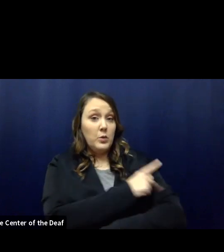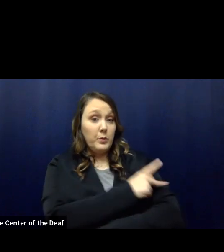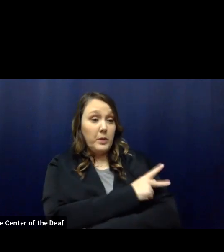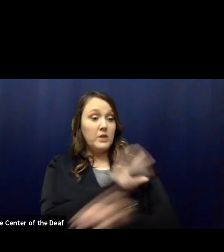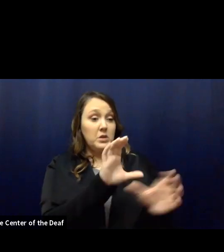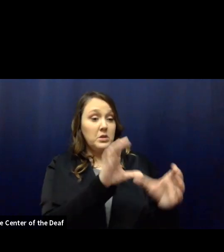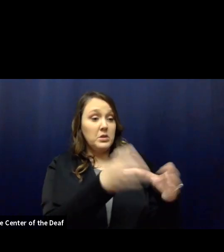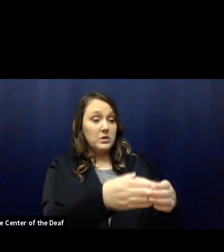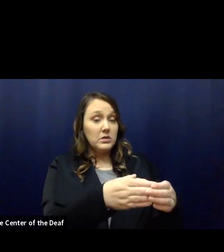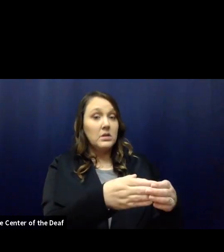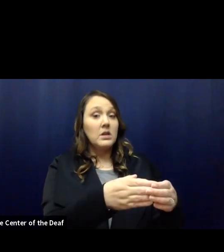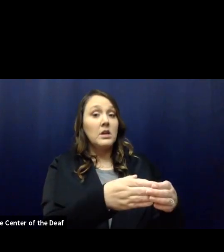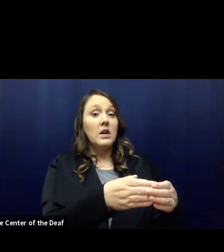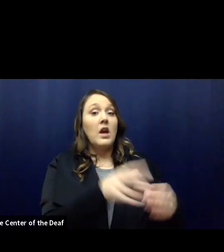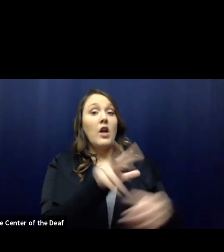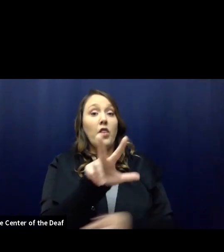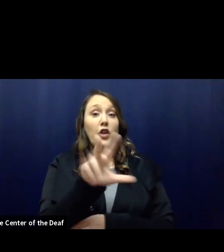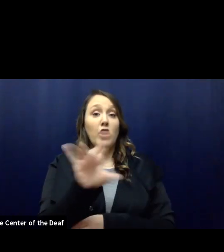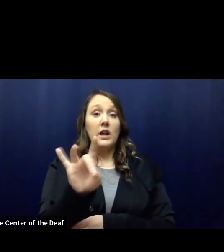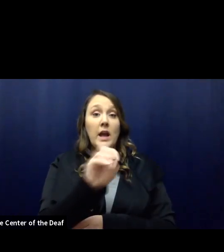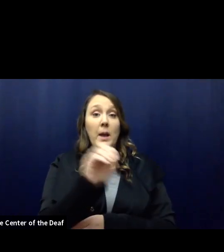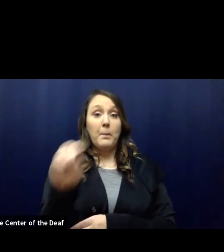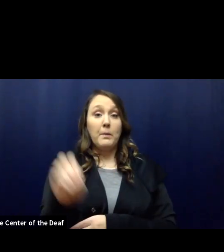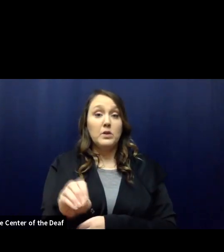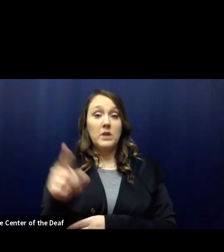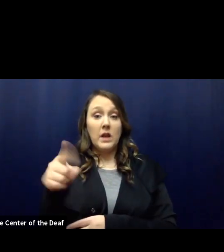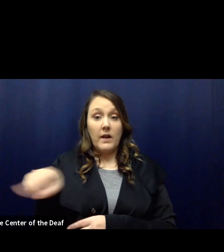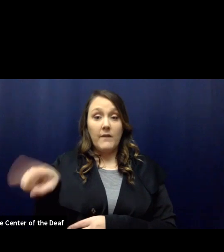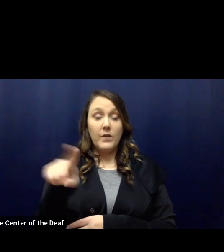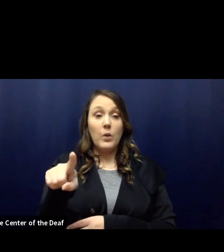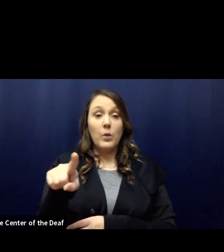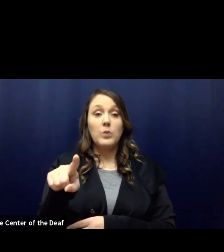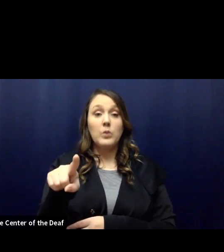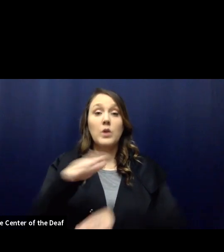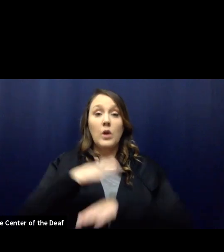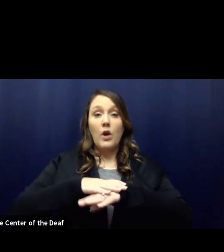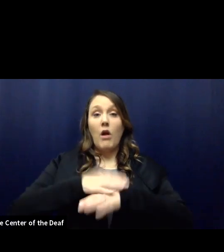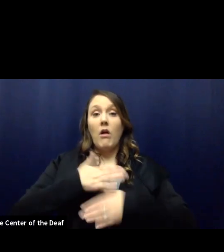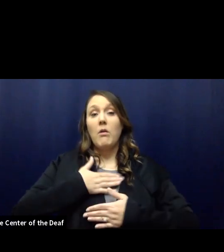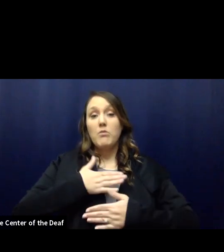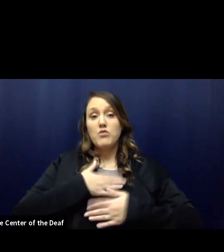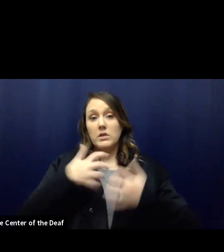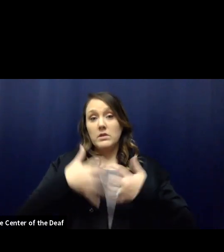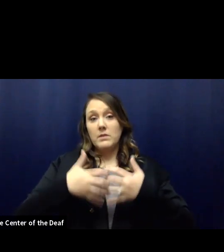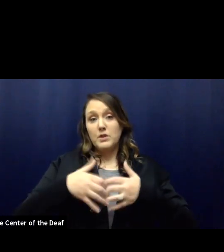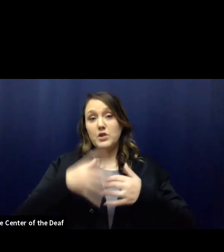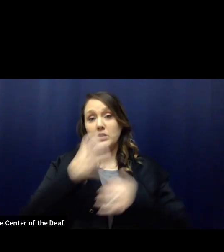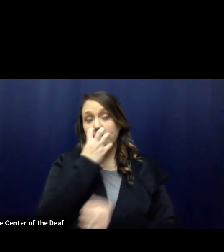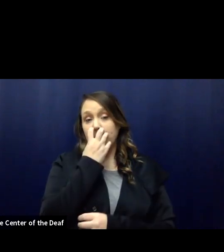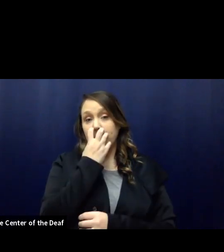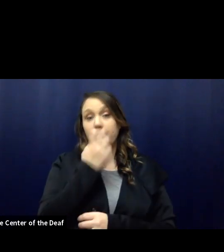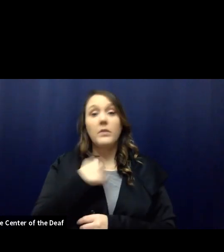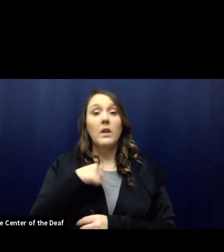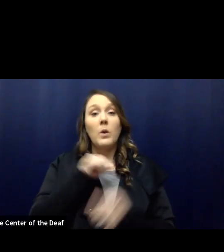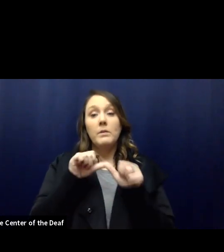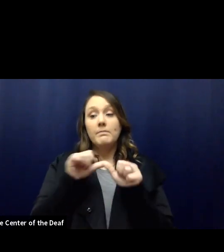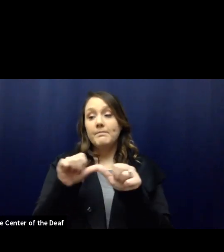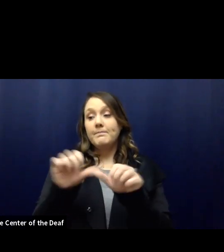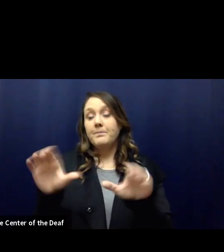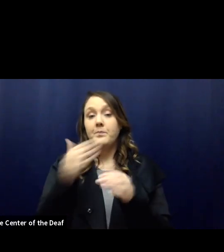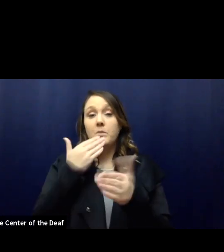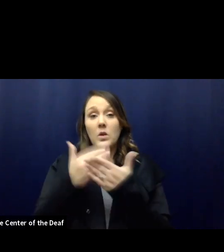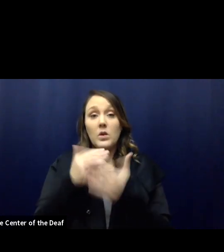patients housed in the ICU, 38% of those are ventilated. We continue to do a good job, as Charity